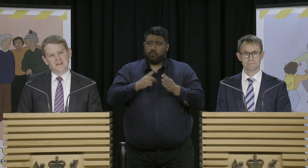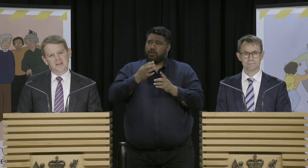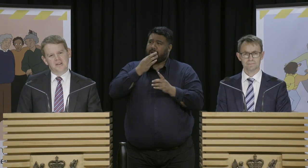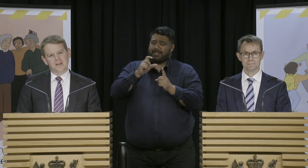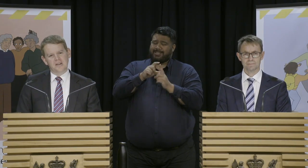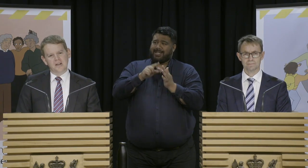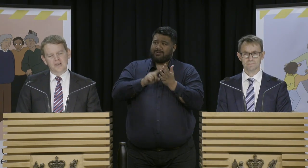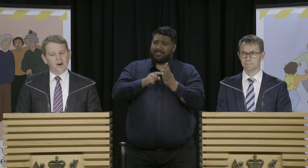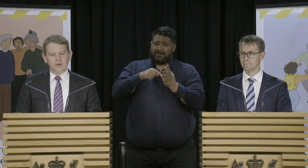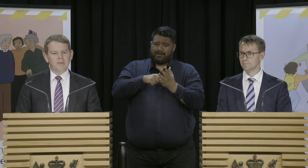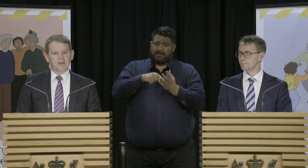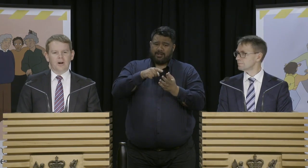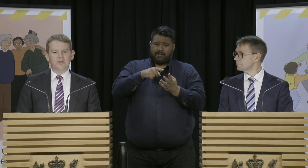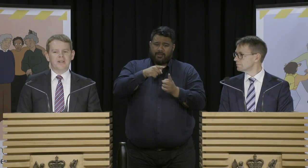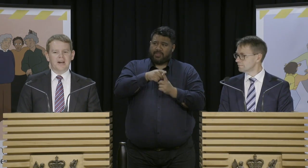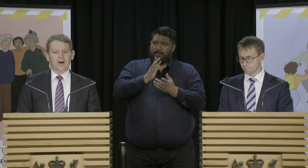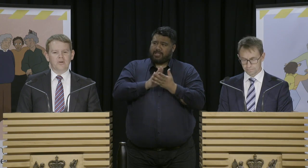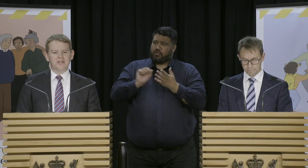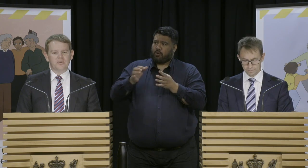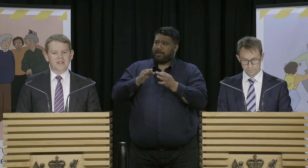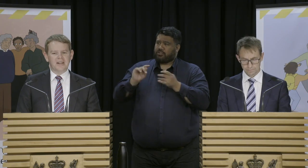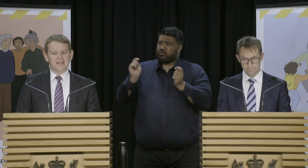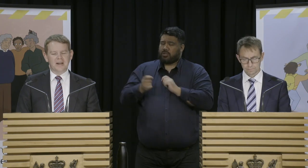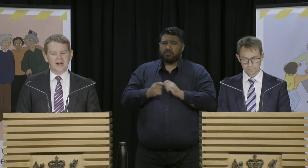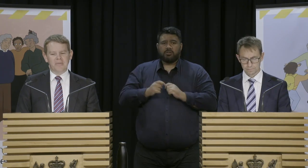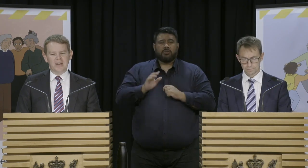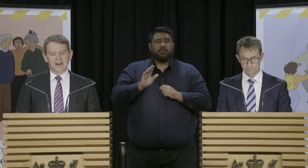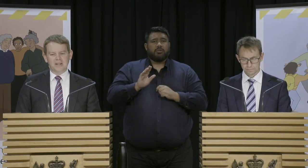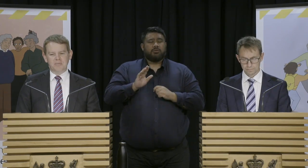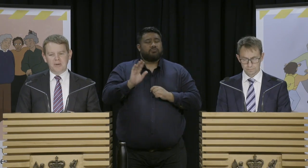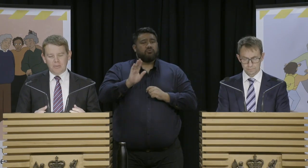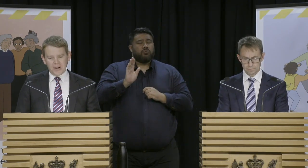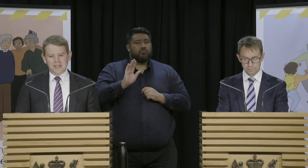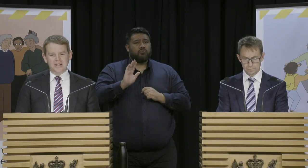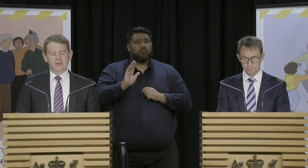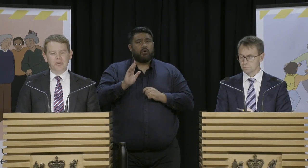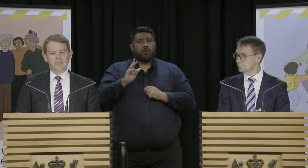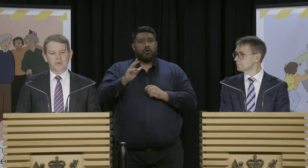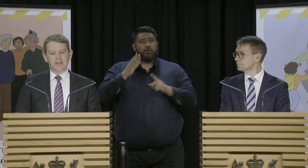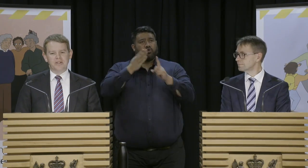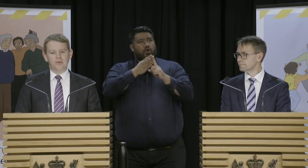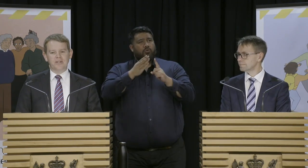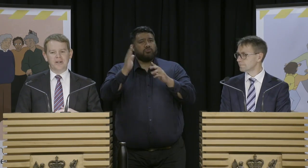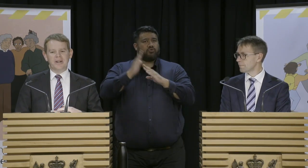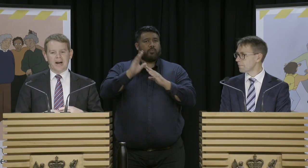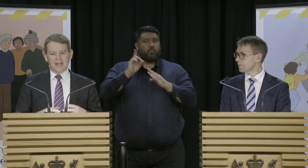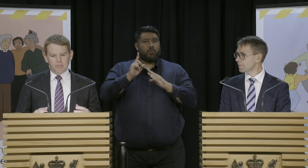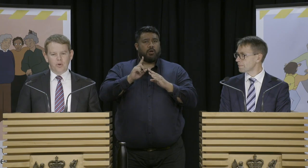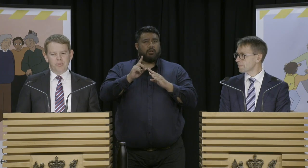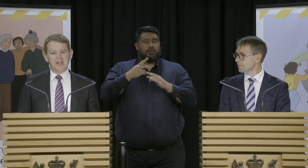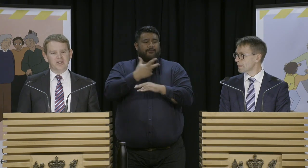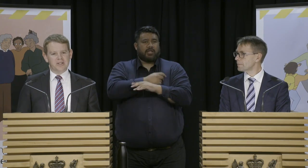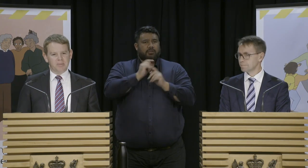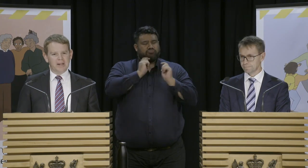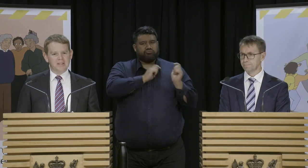variant changed your plans? No. I mean, ultimately, our goal is still to get as many people vaccinated as possible. It is still to keep